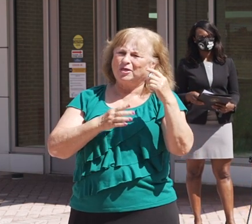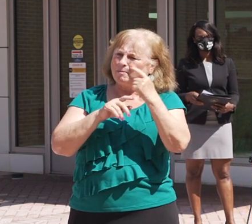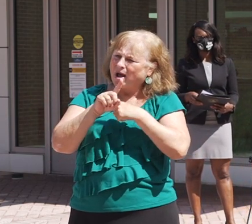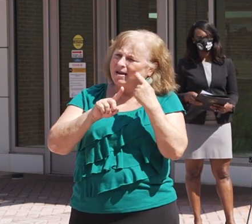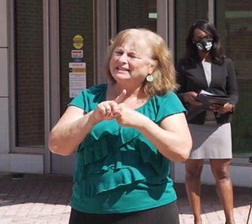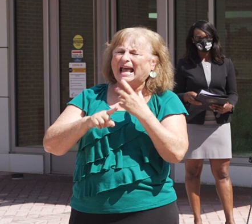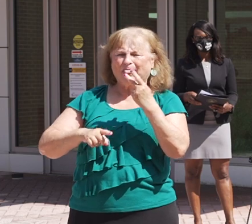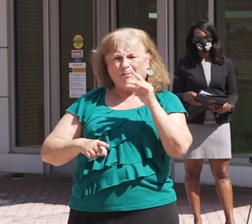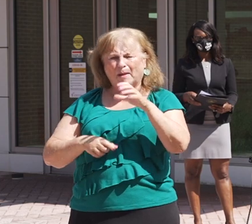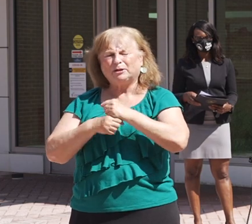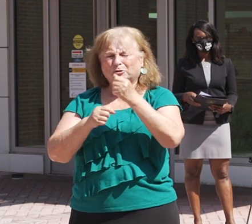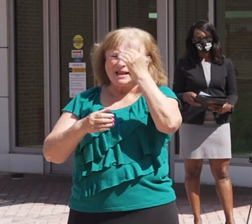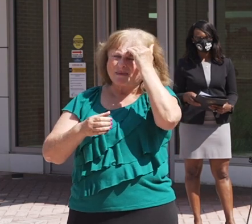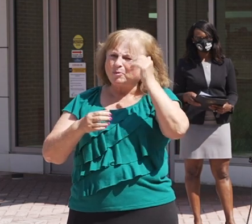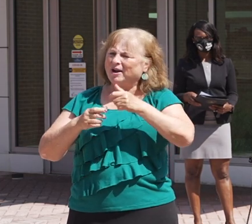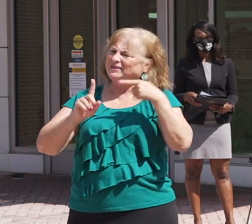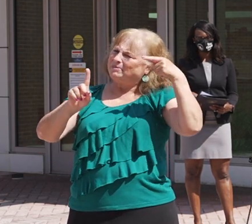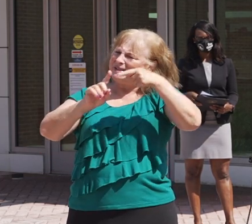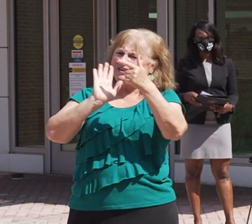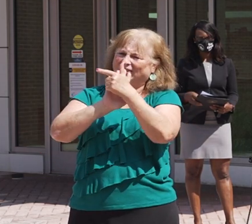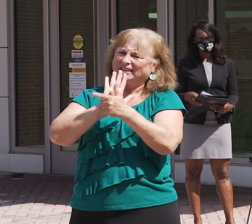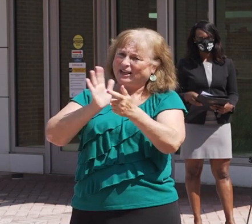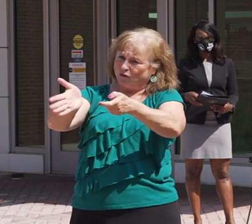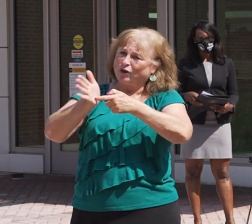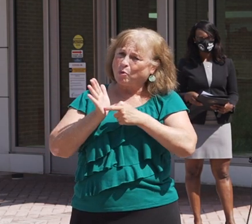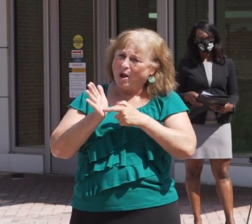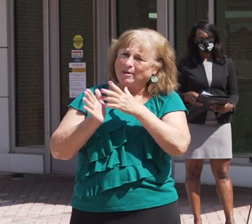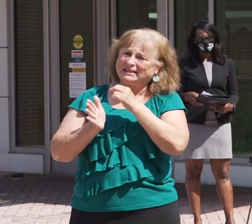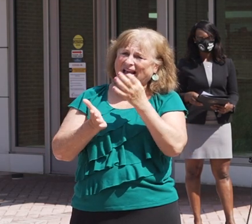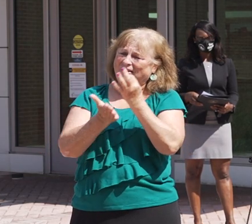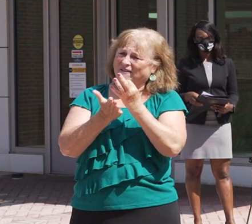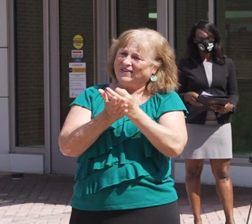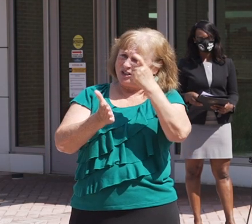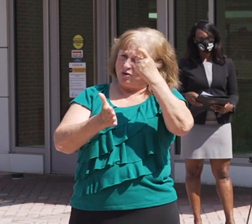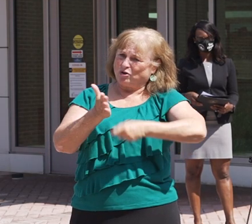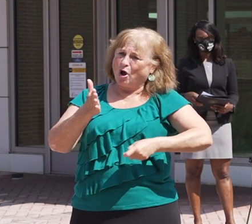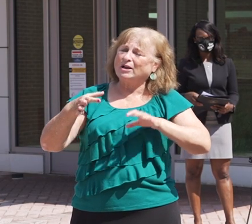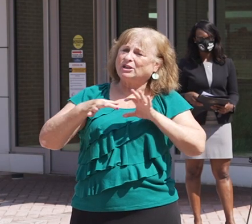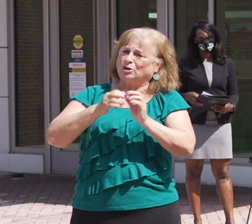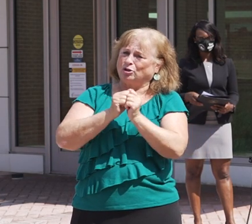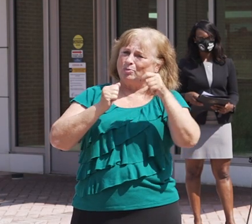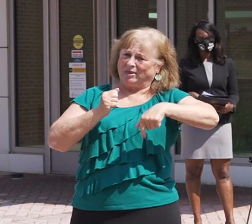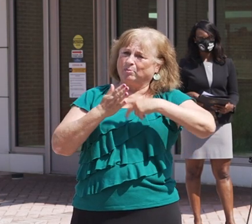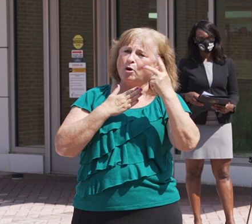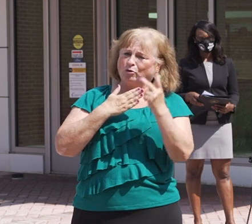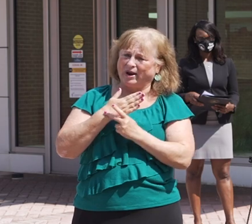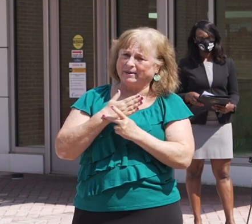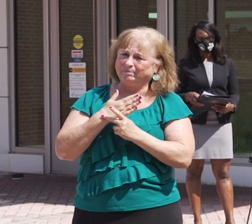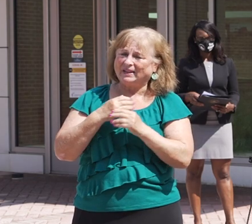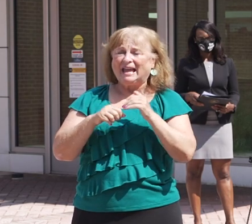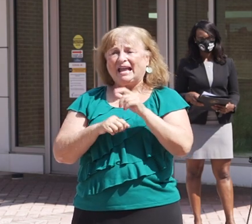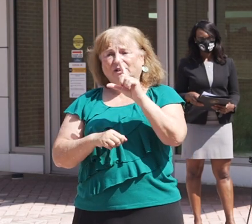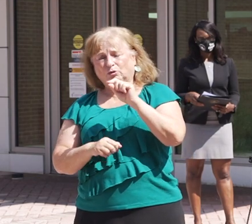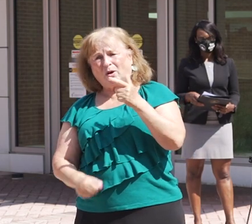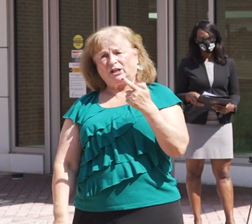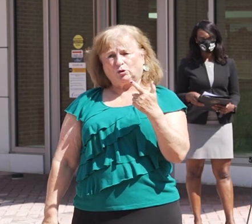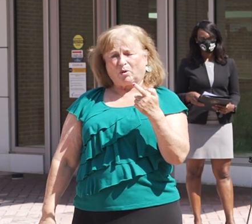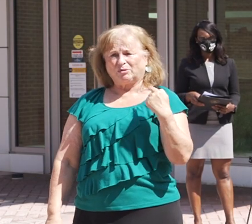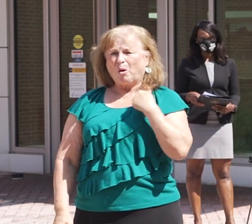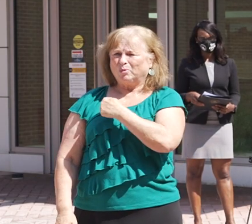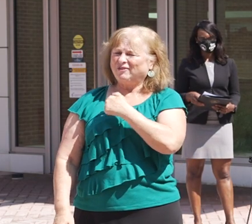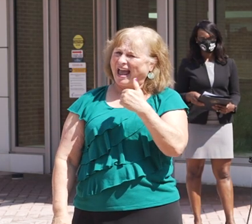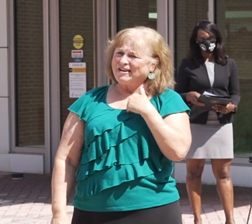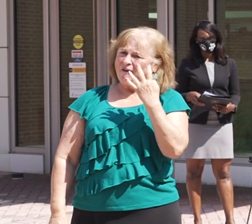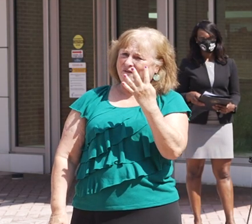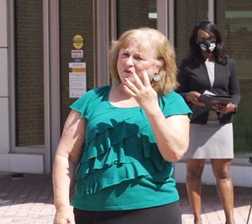public to make them aware of the specific legal requirements and the fiscal cost associated with the program. In 2021, we've had